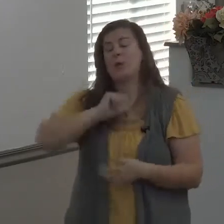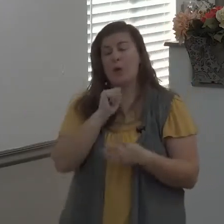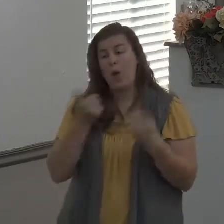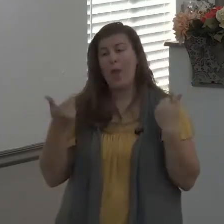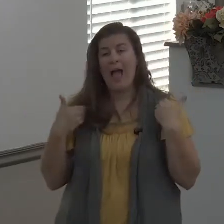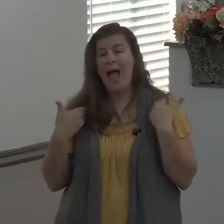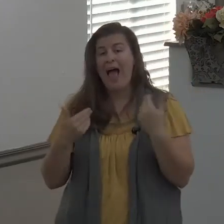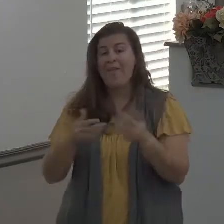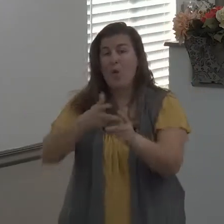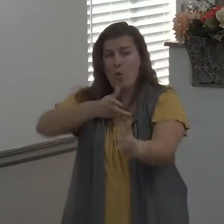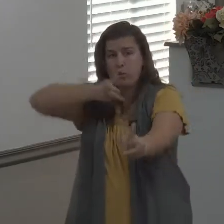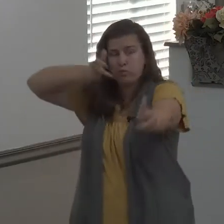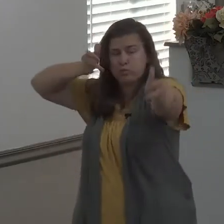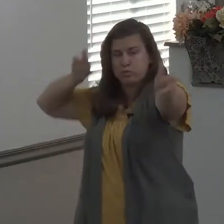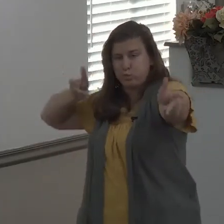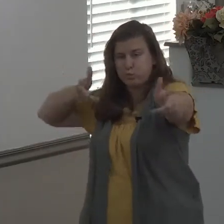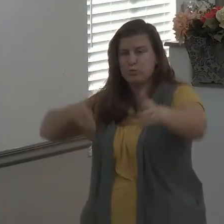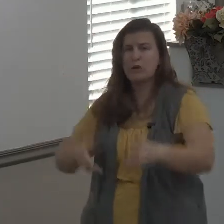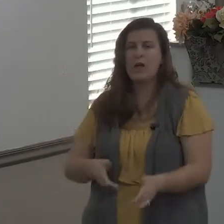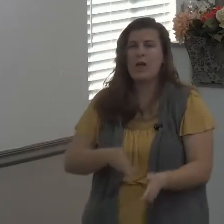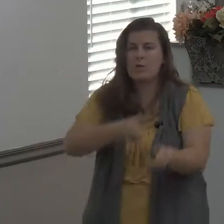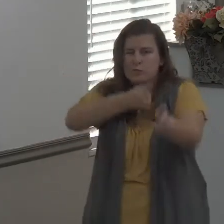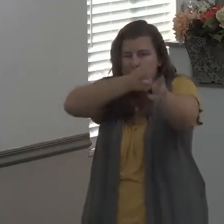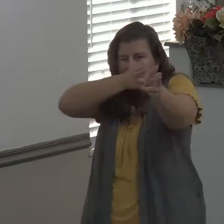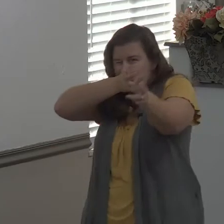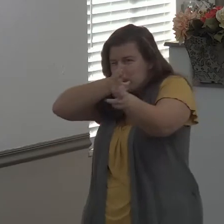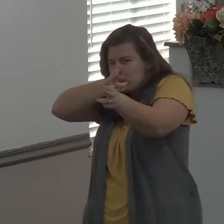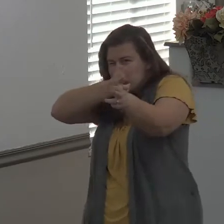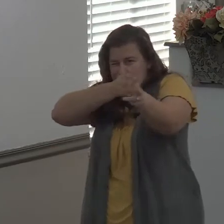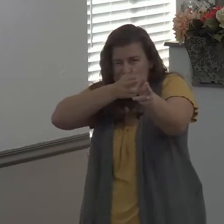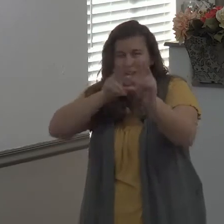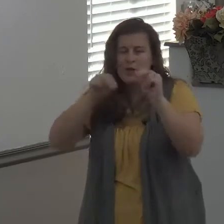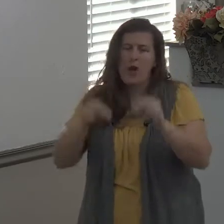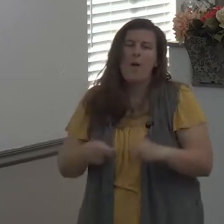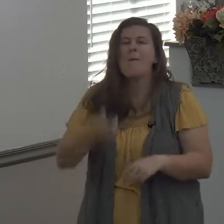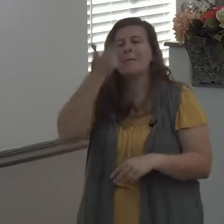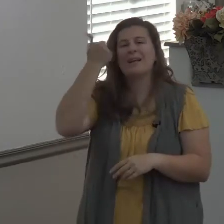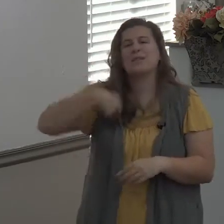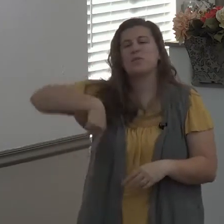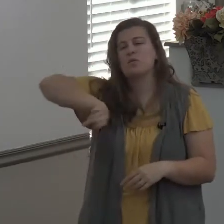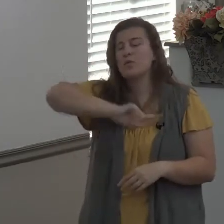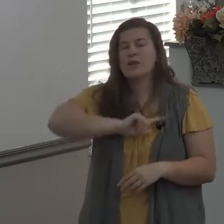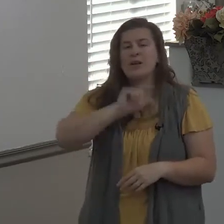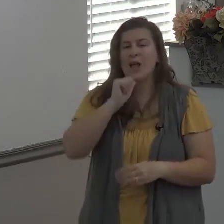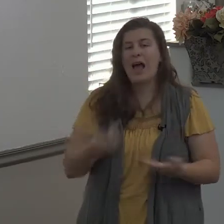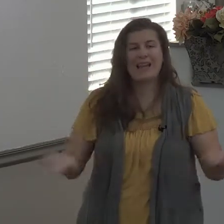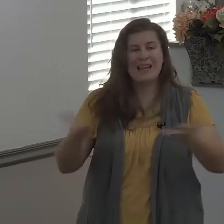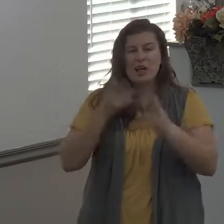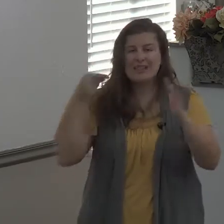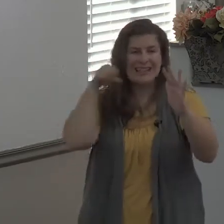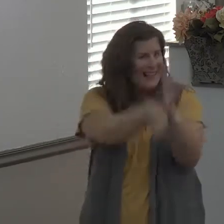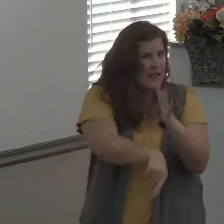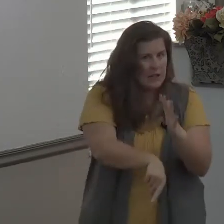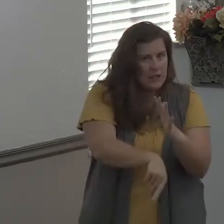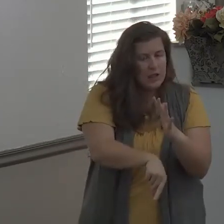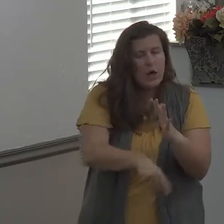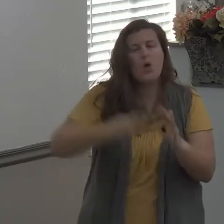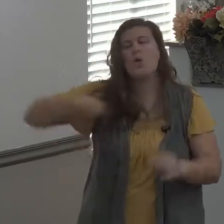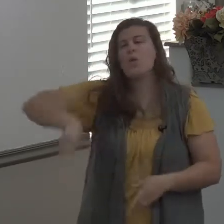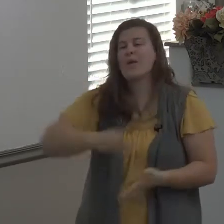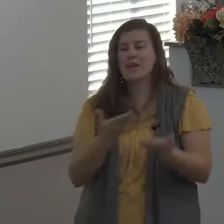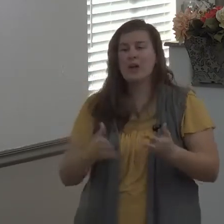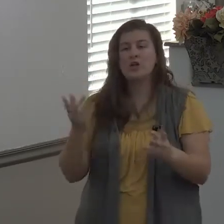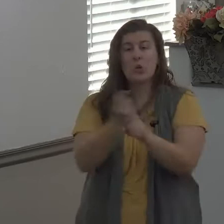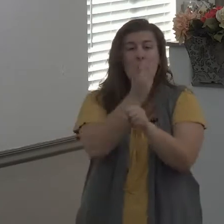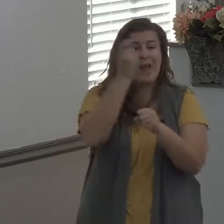and blood. It's not against mankind. So we don't get archers. We don't get long-range munitions. We don't get snipers because we're not in